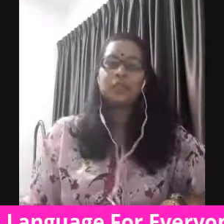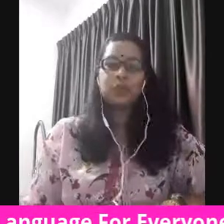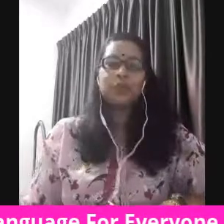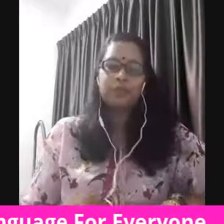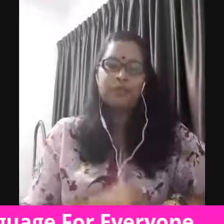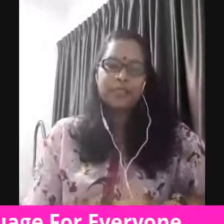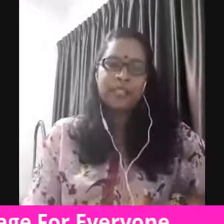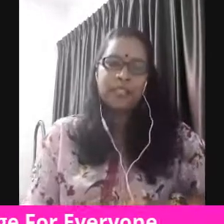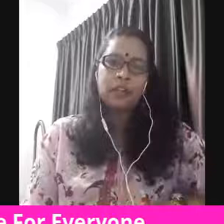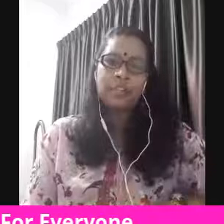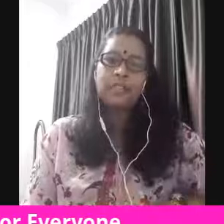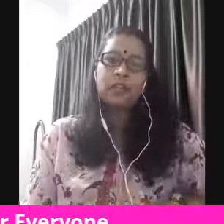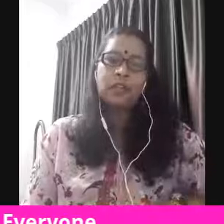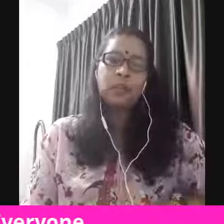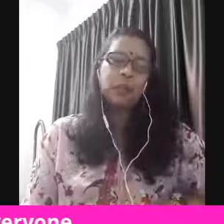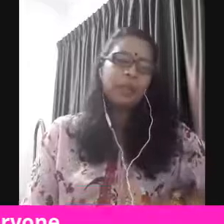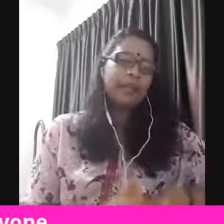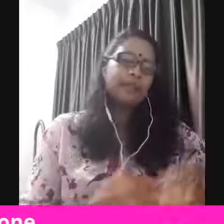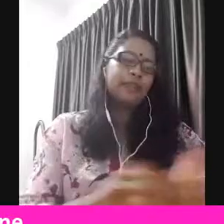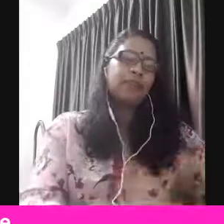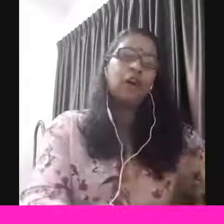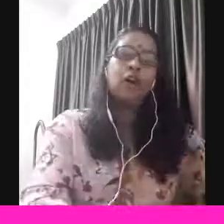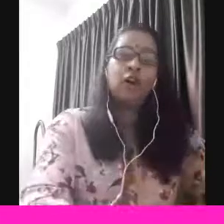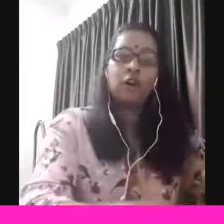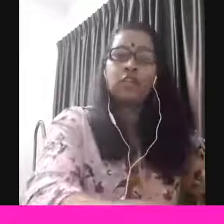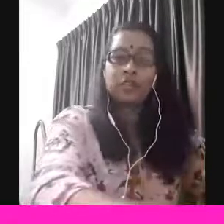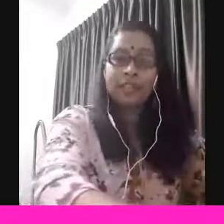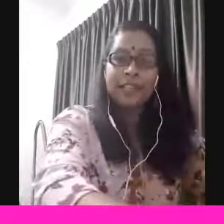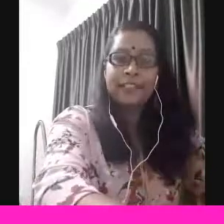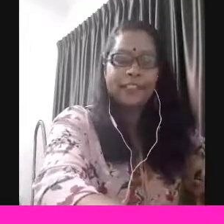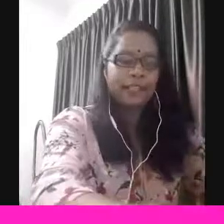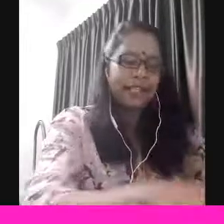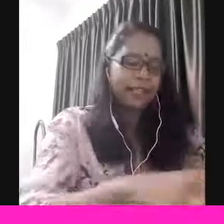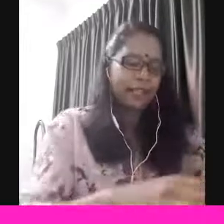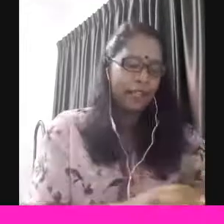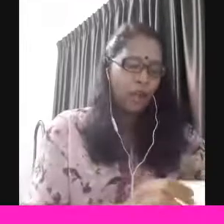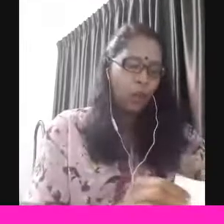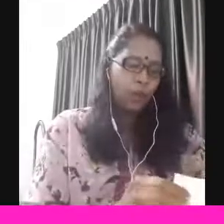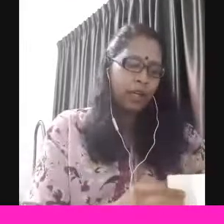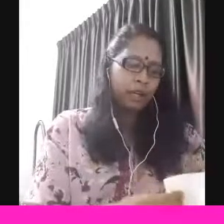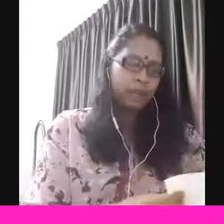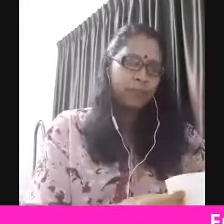As I told before this, only the four societies that